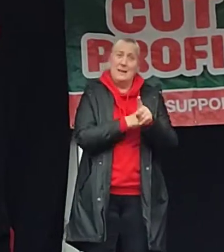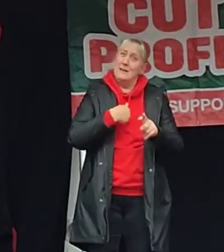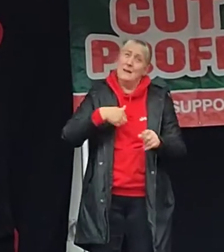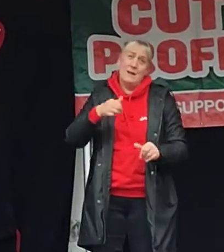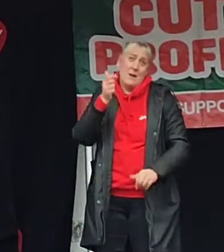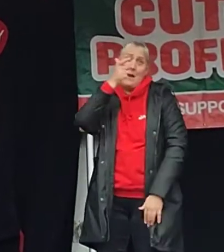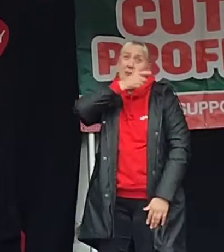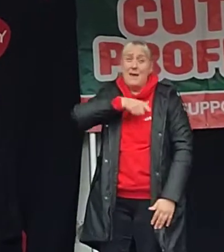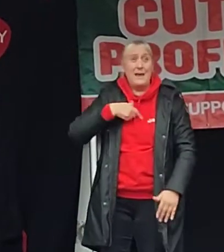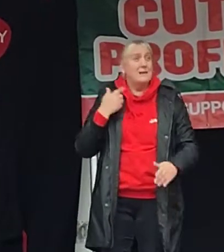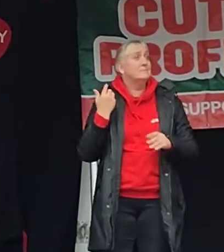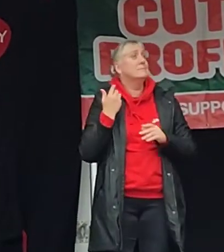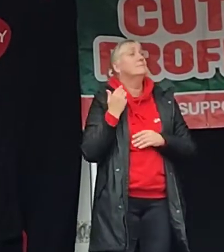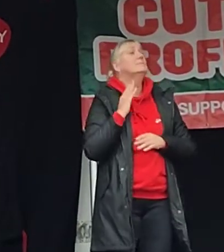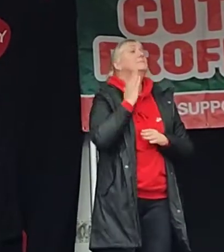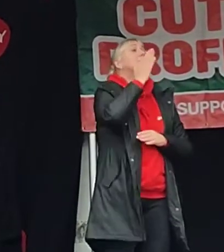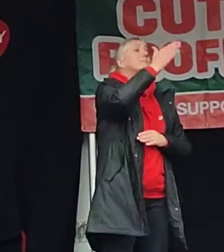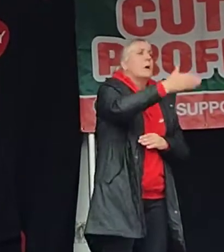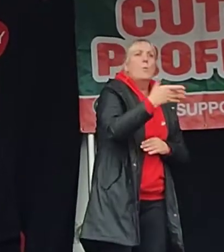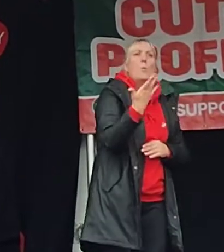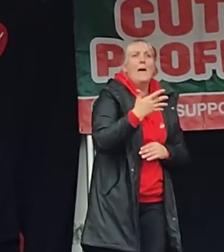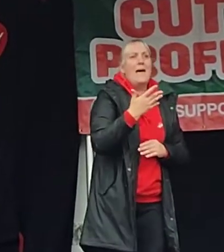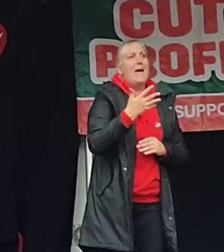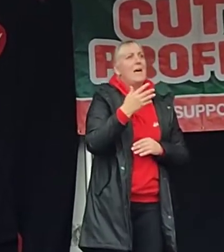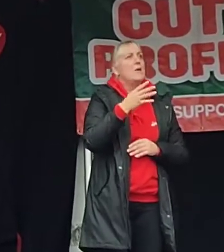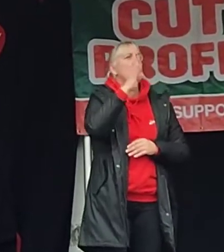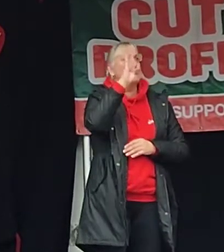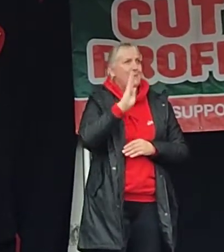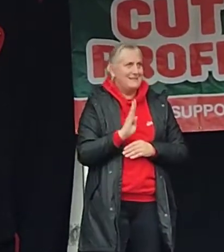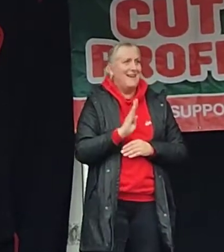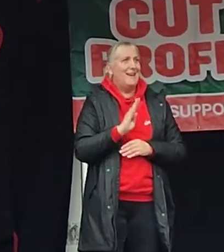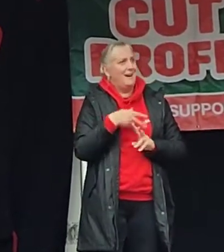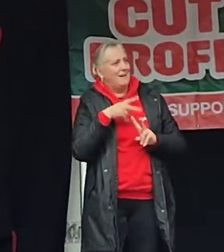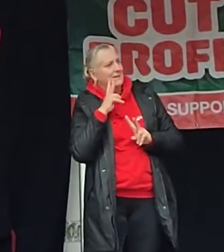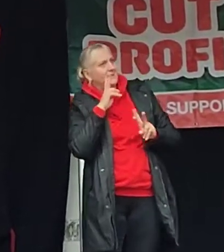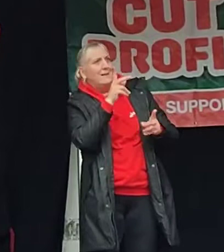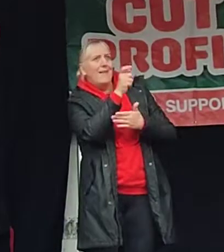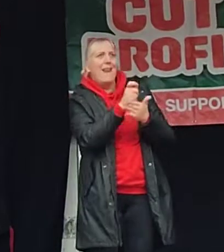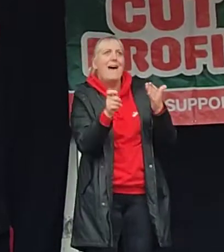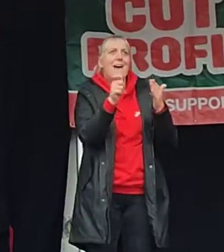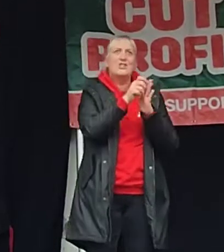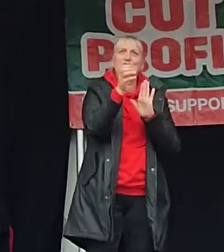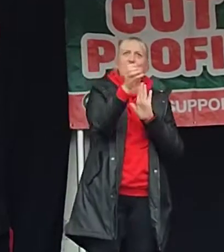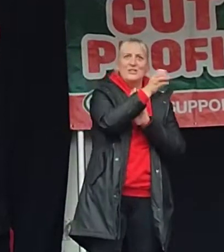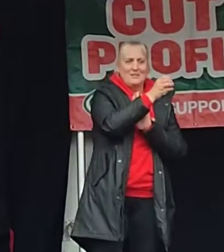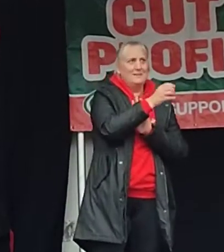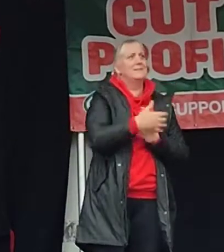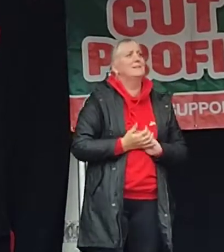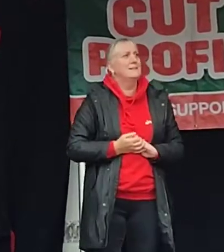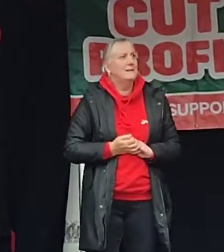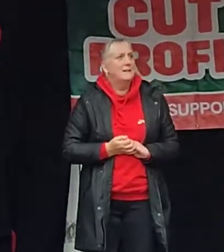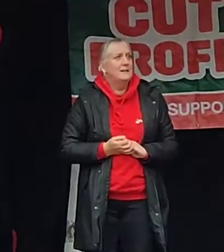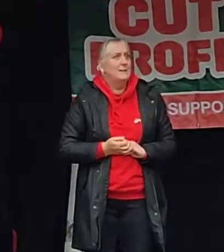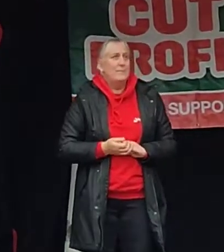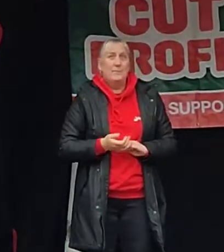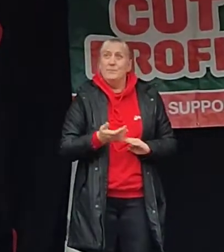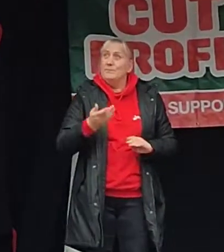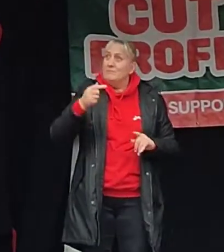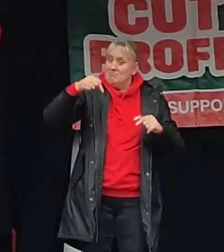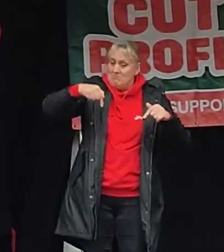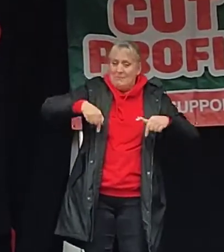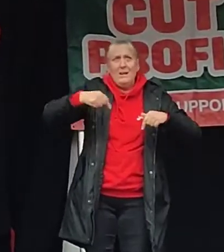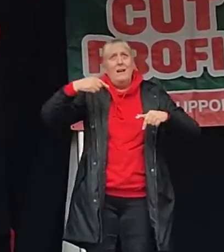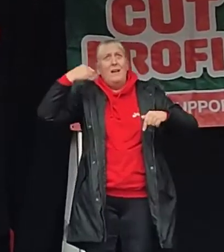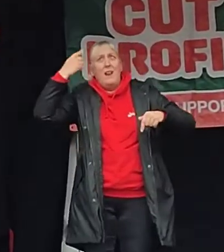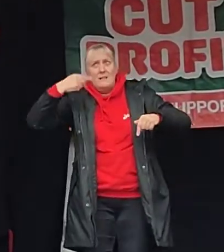going to Brazil to observe the election. And I think we should, from here in